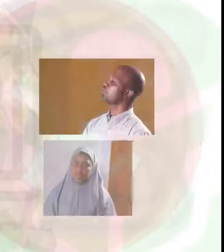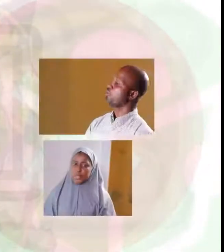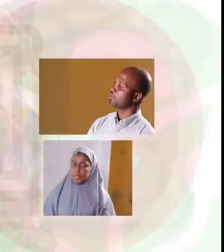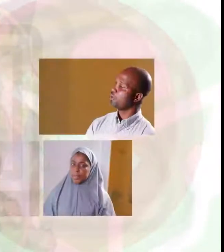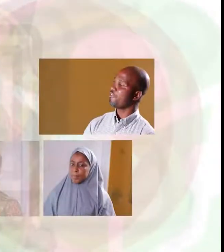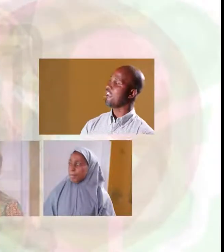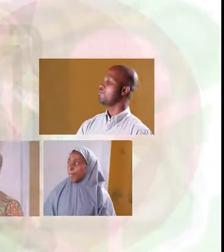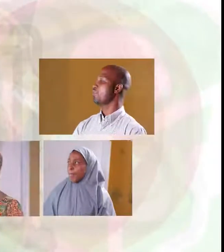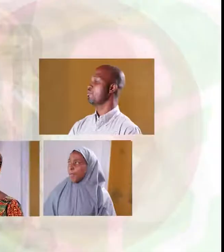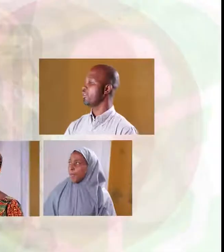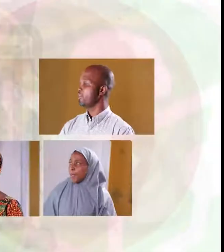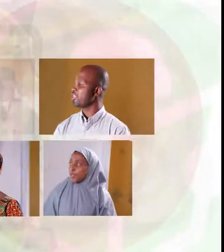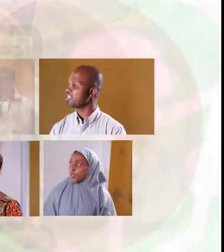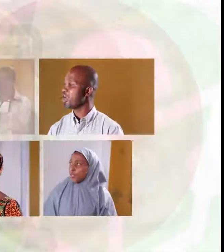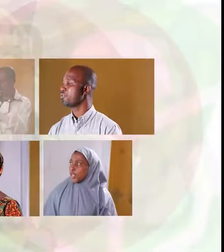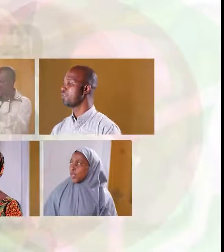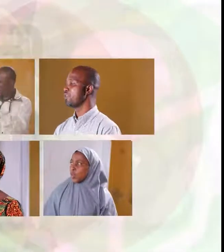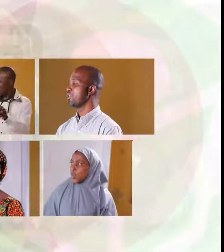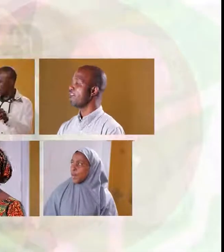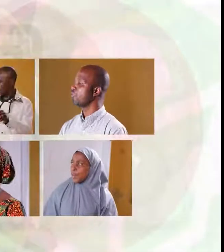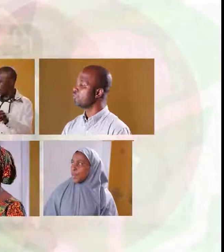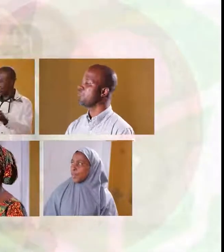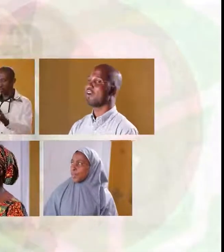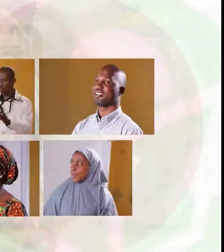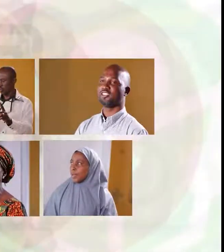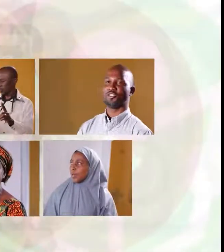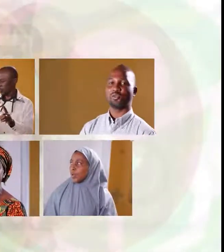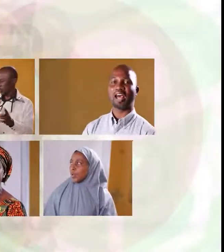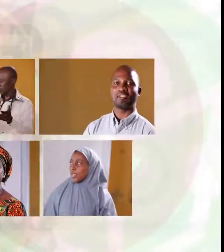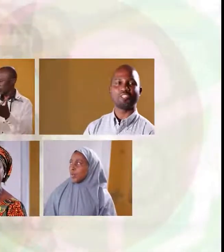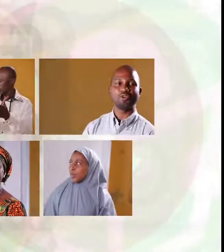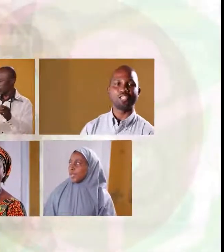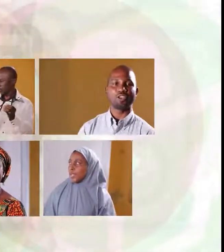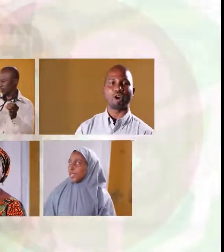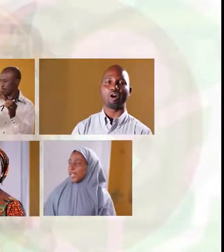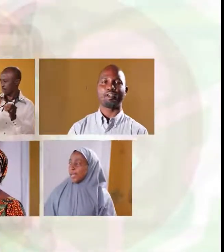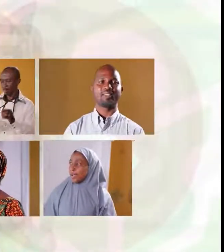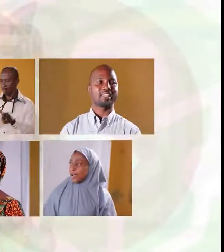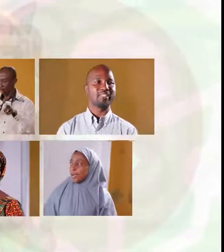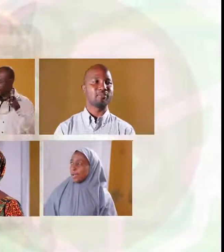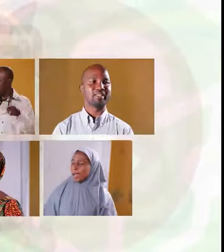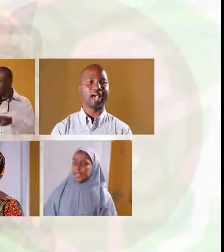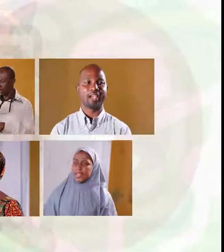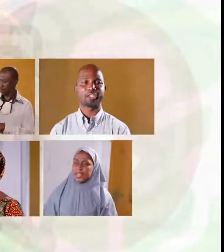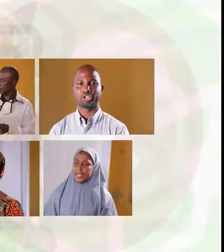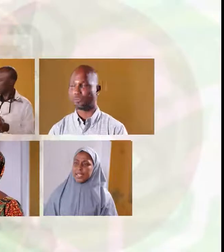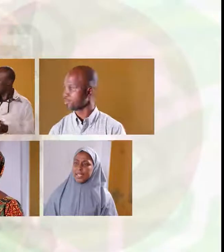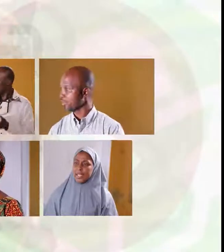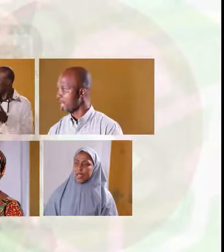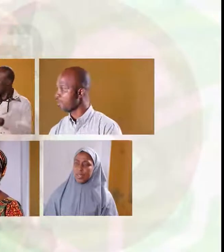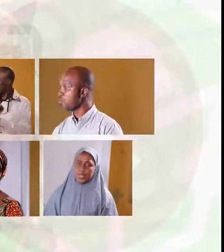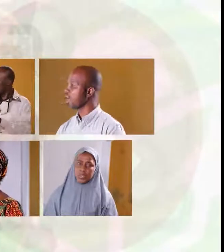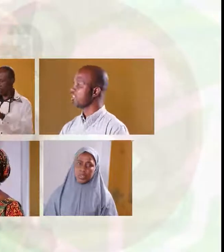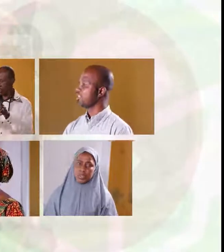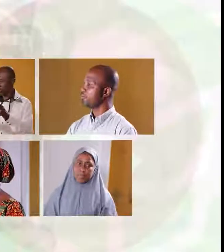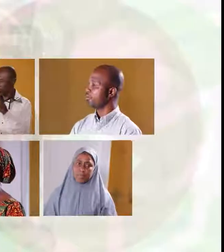to the next point. We should ensure that whatever we see is clear. That means work is being